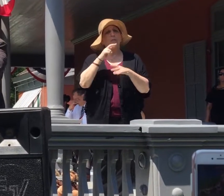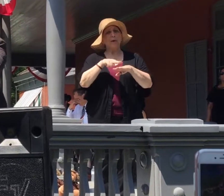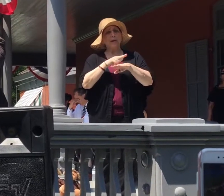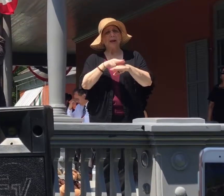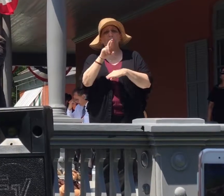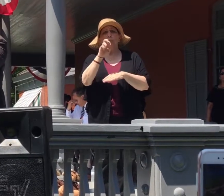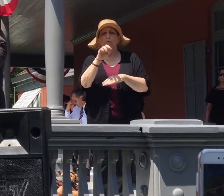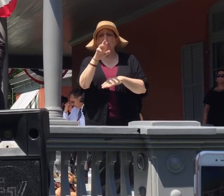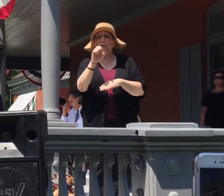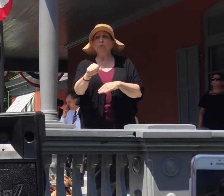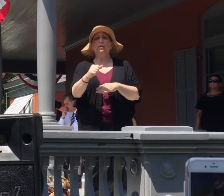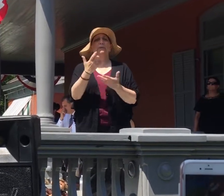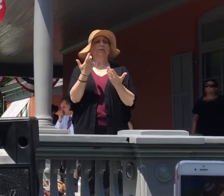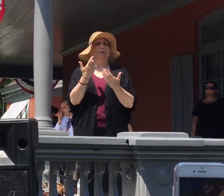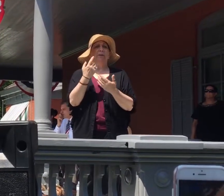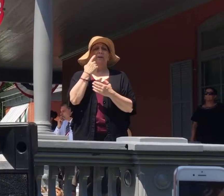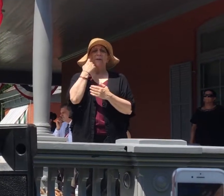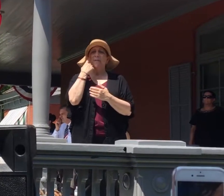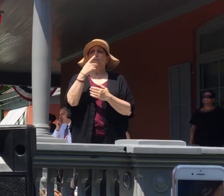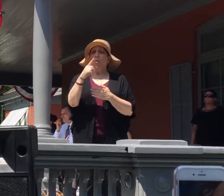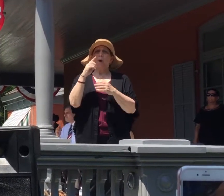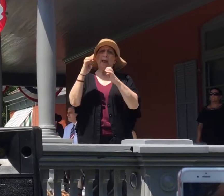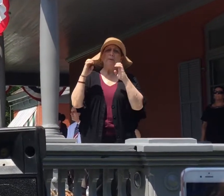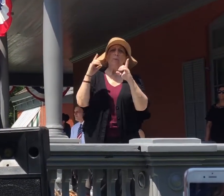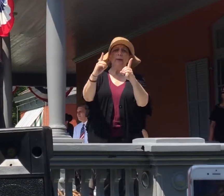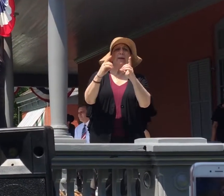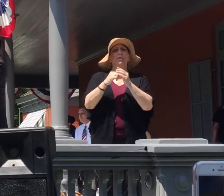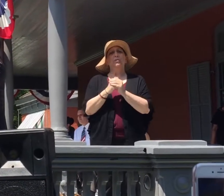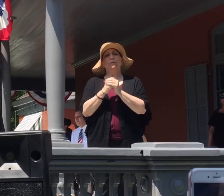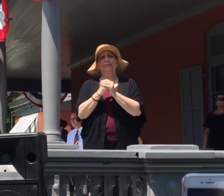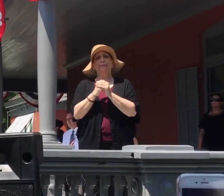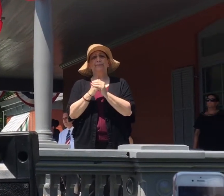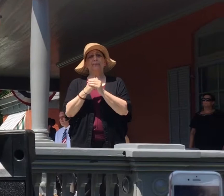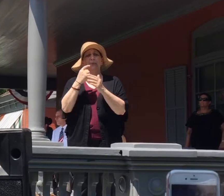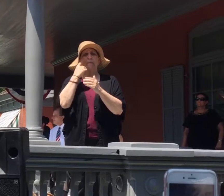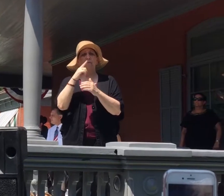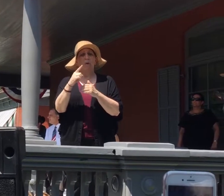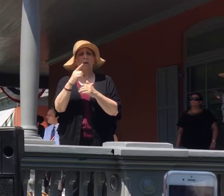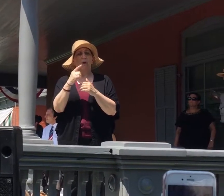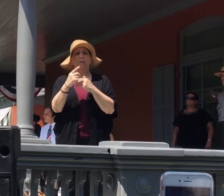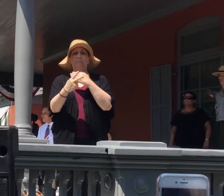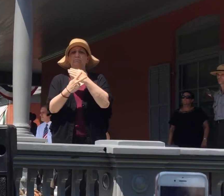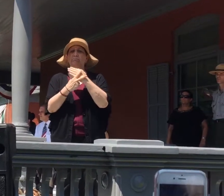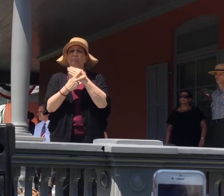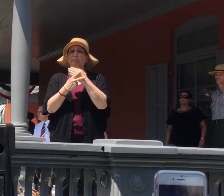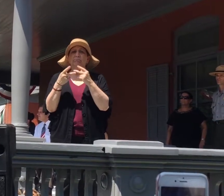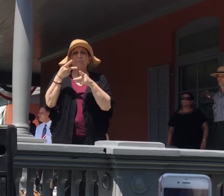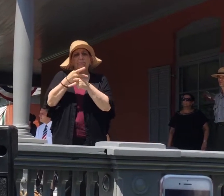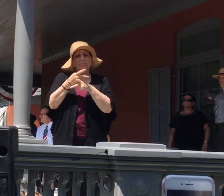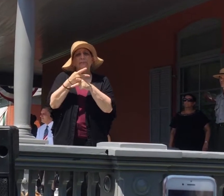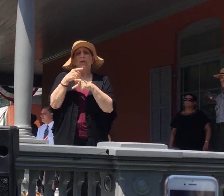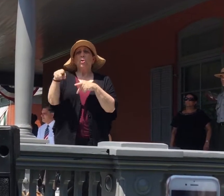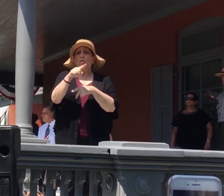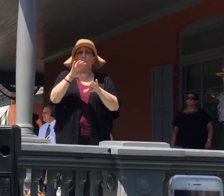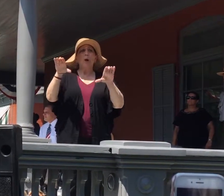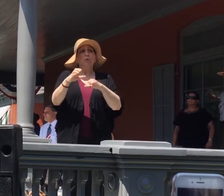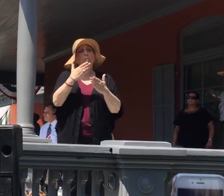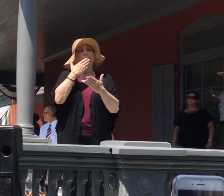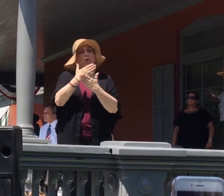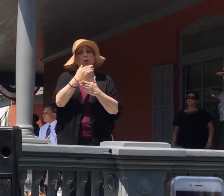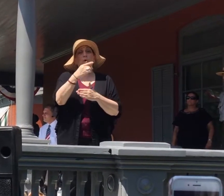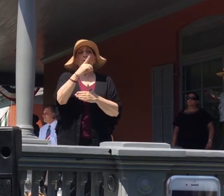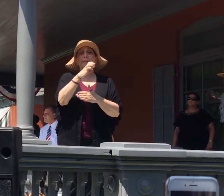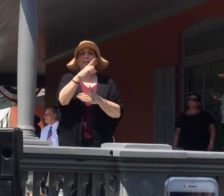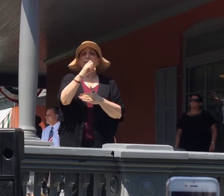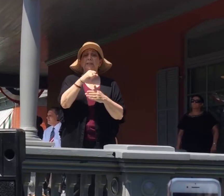resources, for causes like conservation, education, preservation. You're doing good deeds at